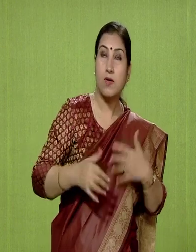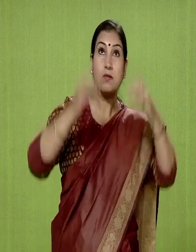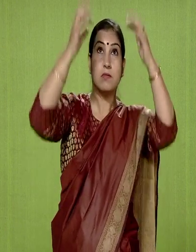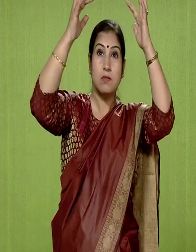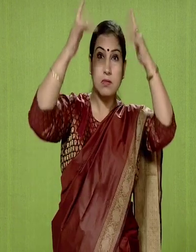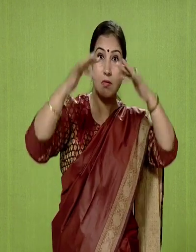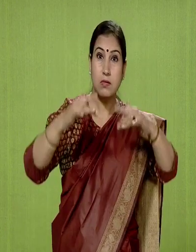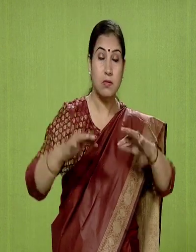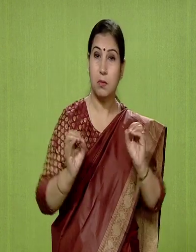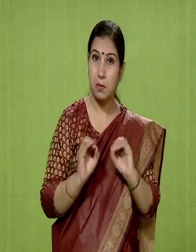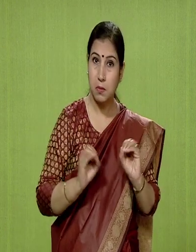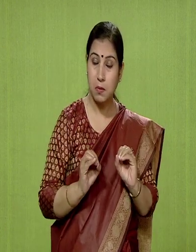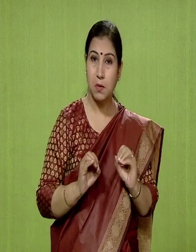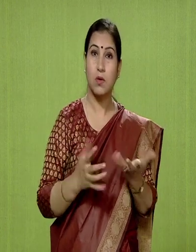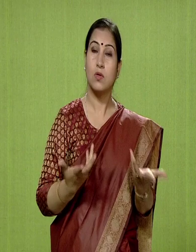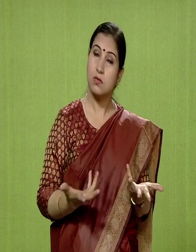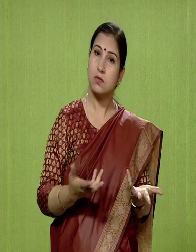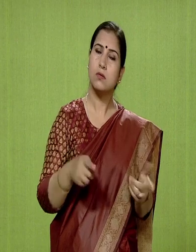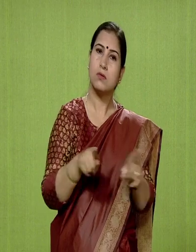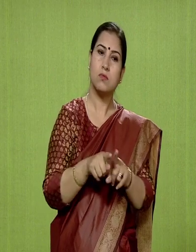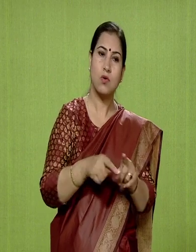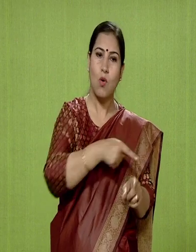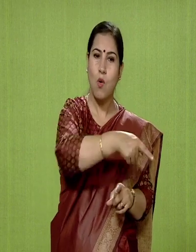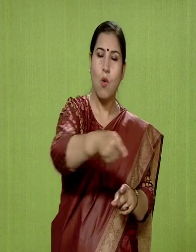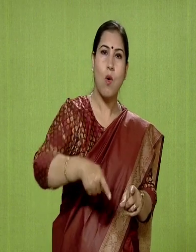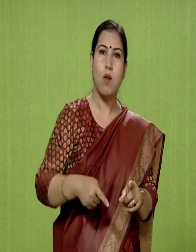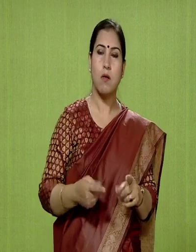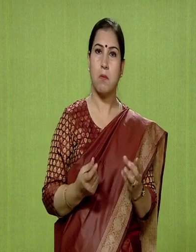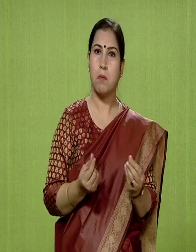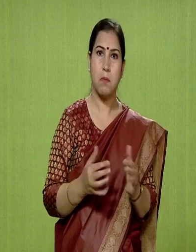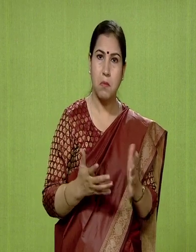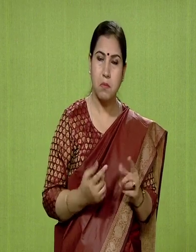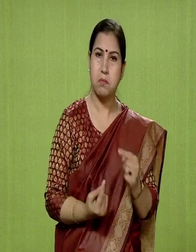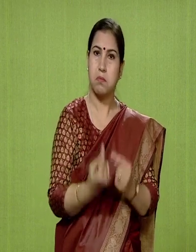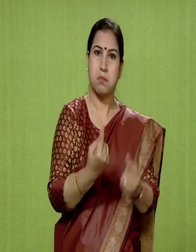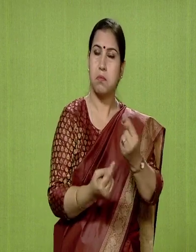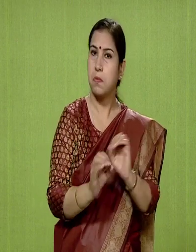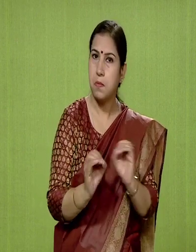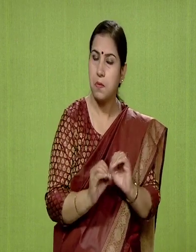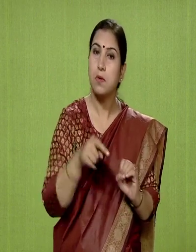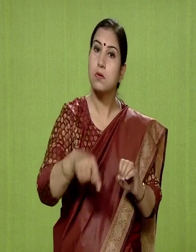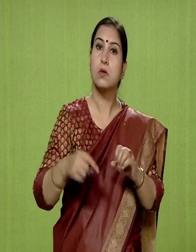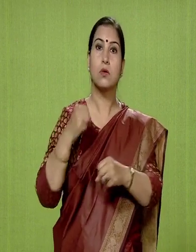Still, the government at that time had raised the land